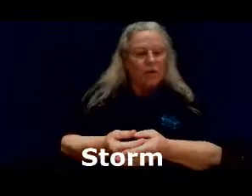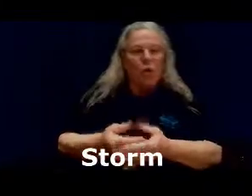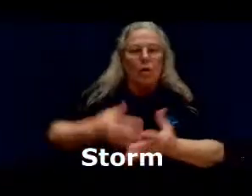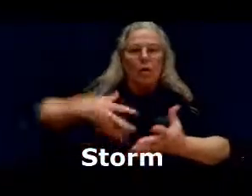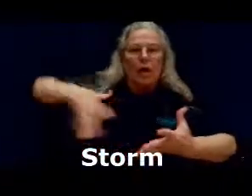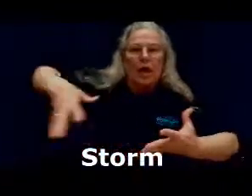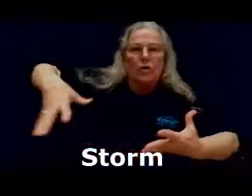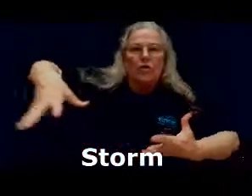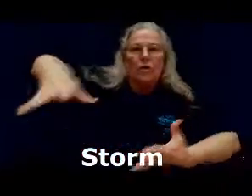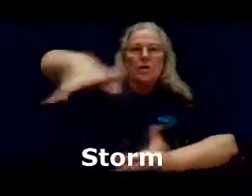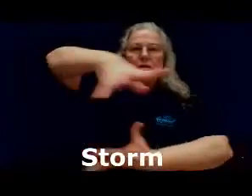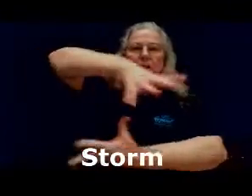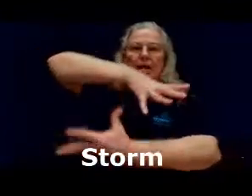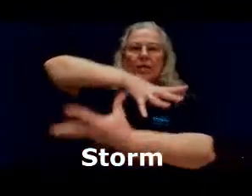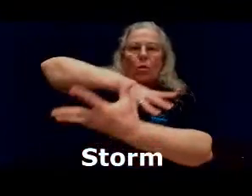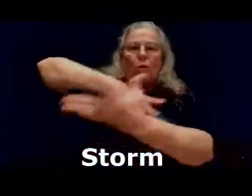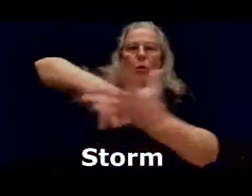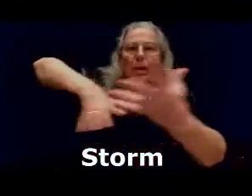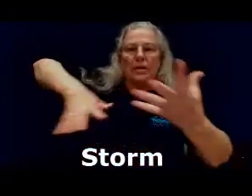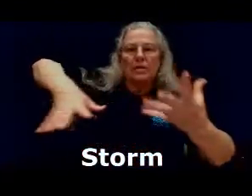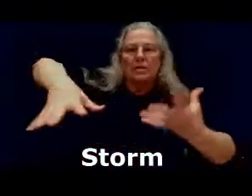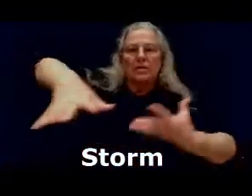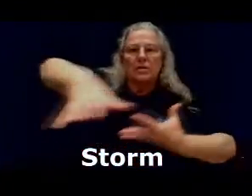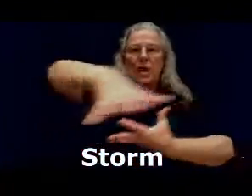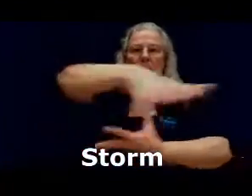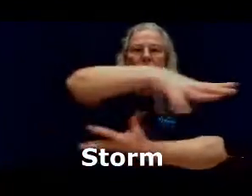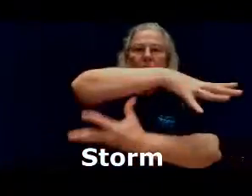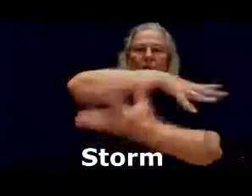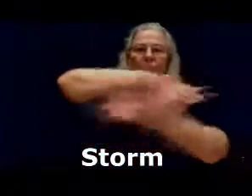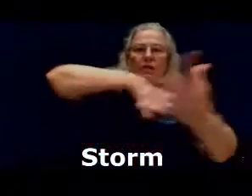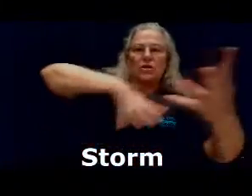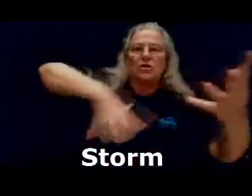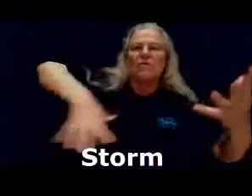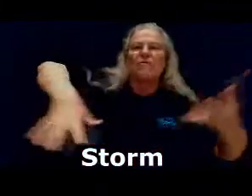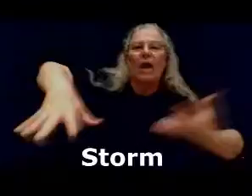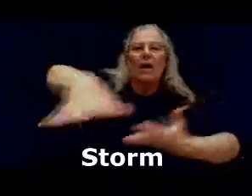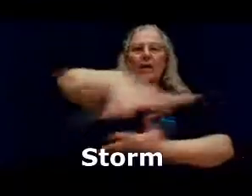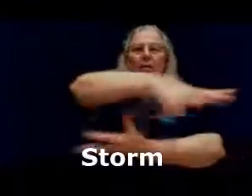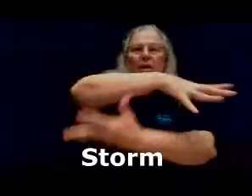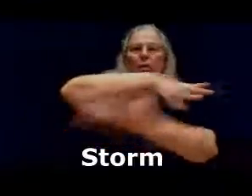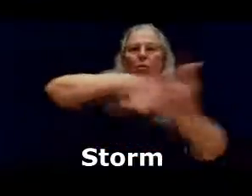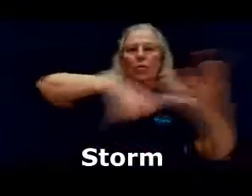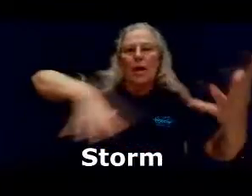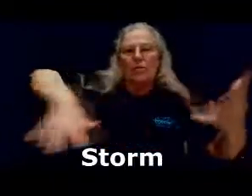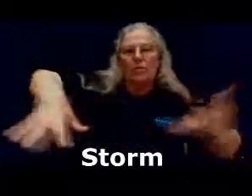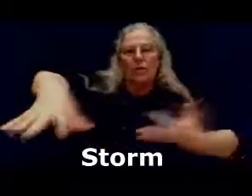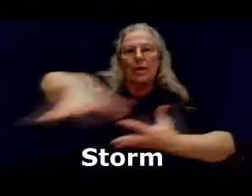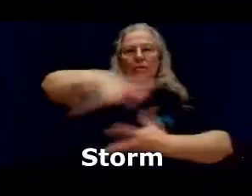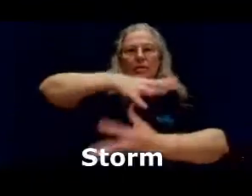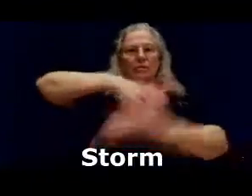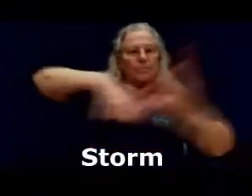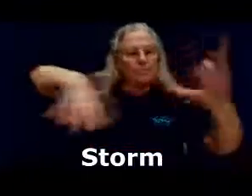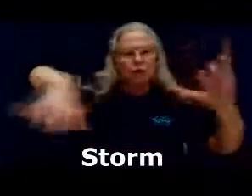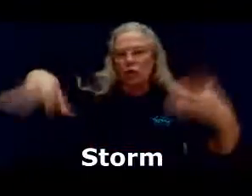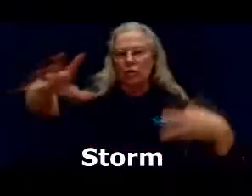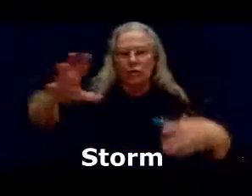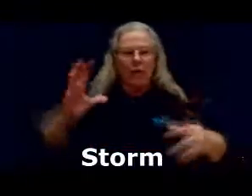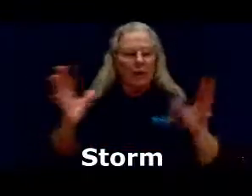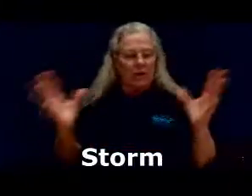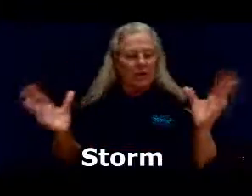Storm, and you're going to see the winds, and they just are violent. They go around and around and circle.